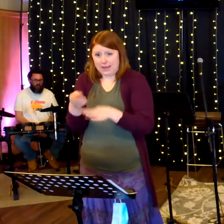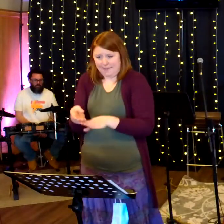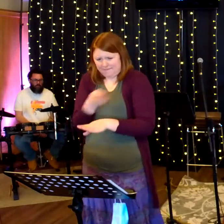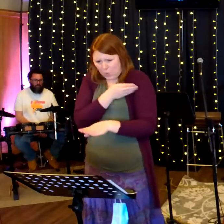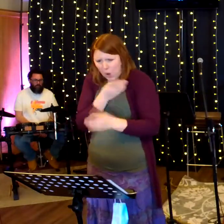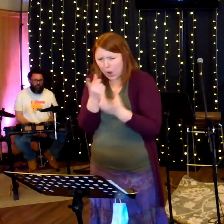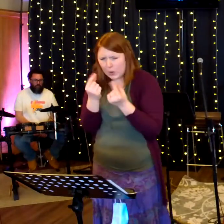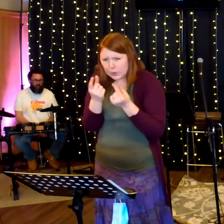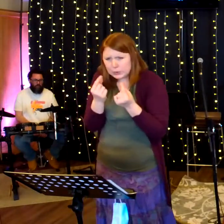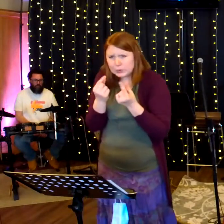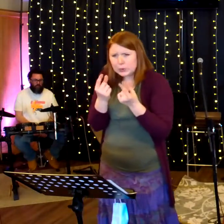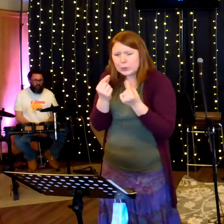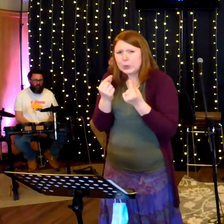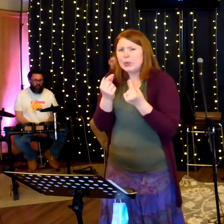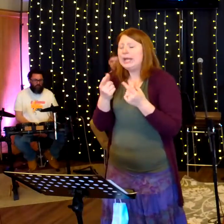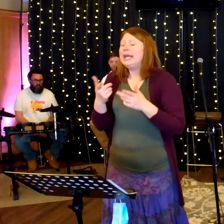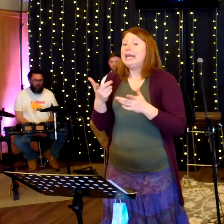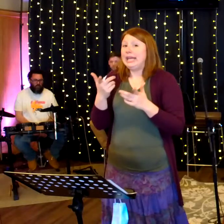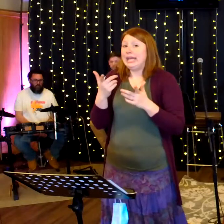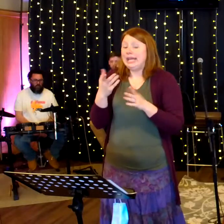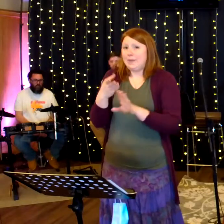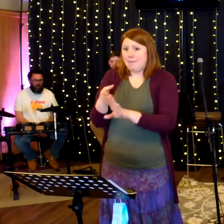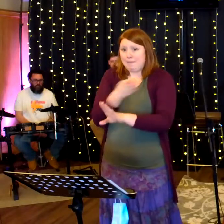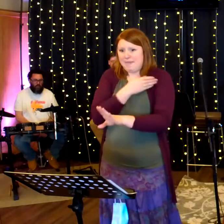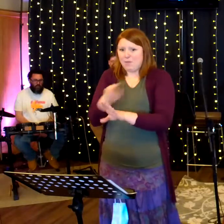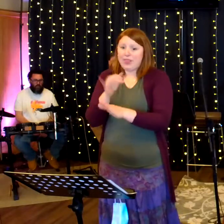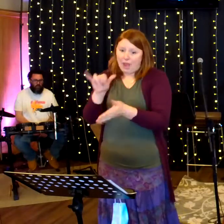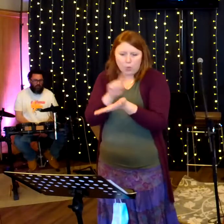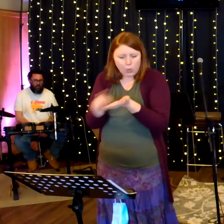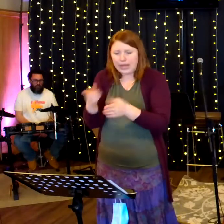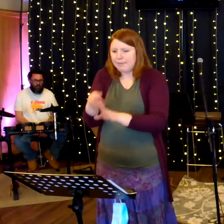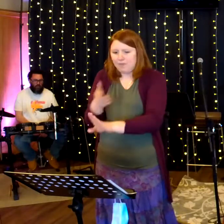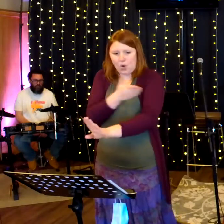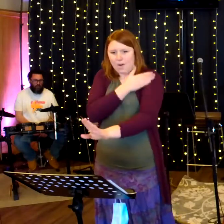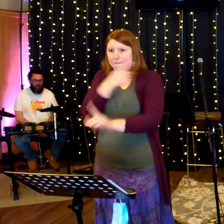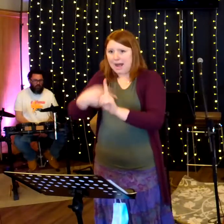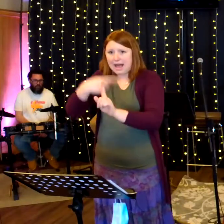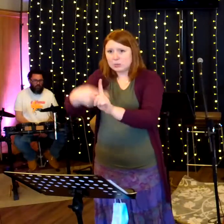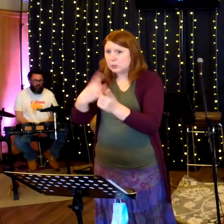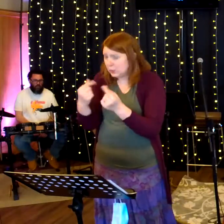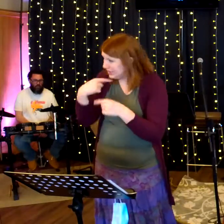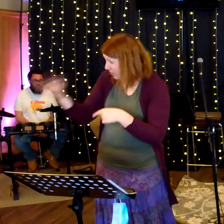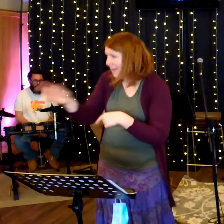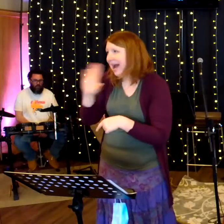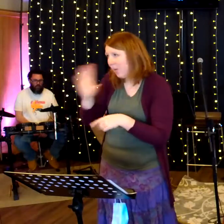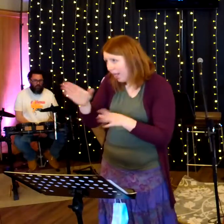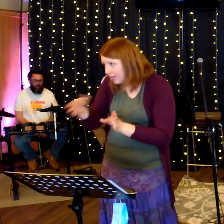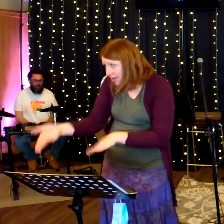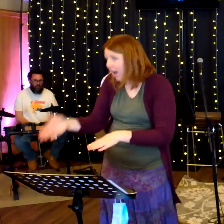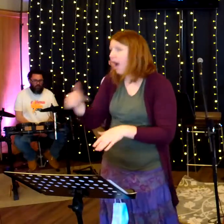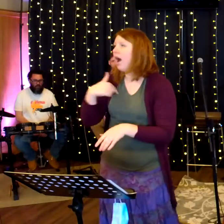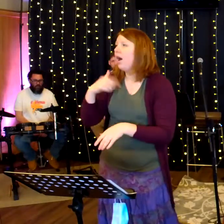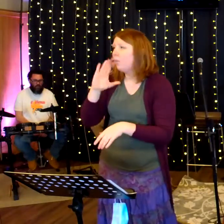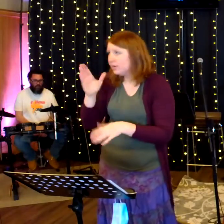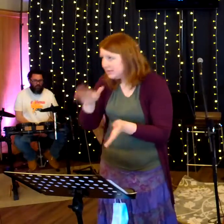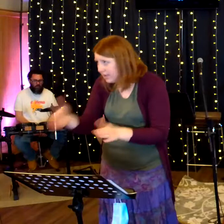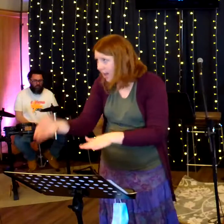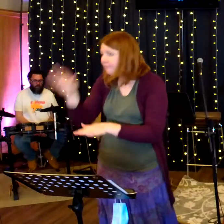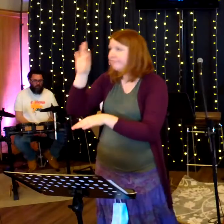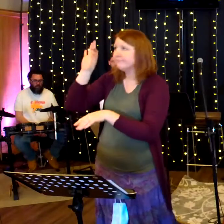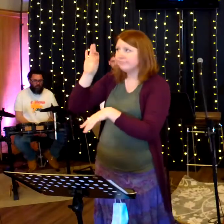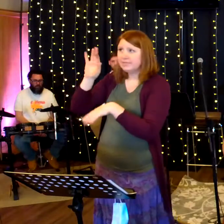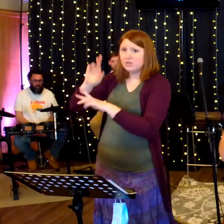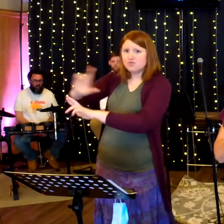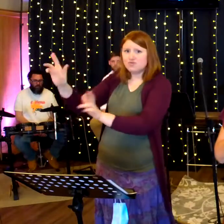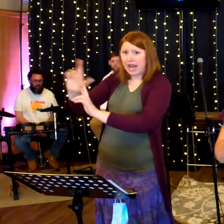disciples during his ministry preparing them for it, telling them about it. They just didn't realize it, you know. And it's